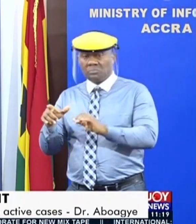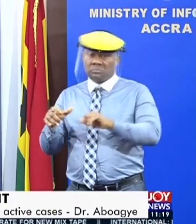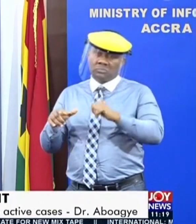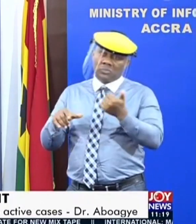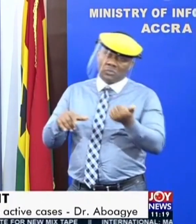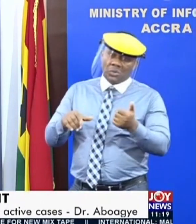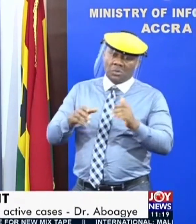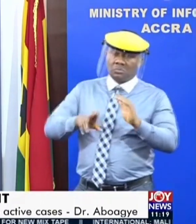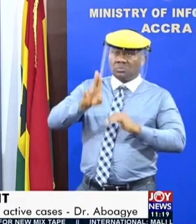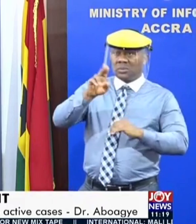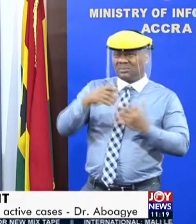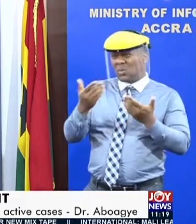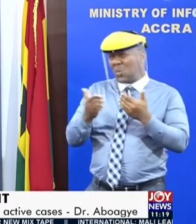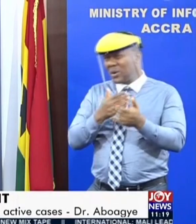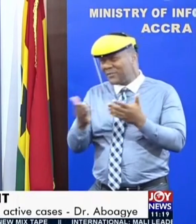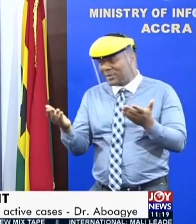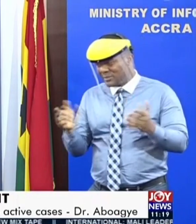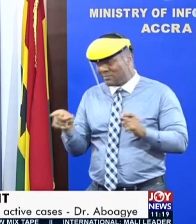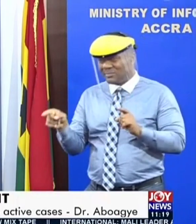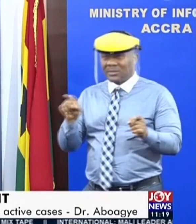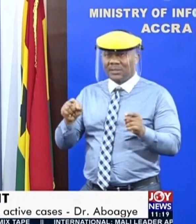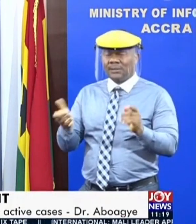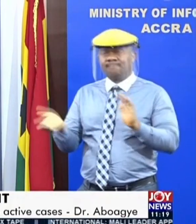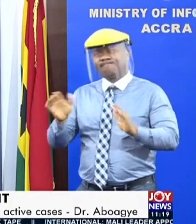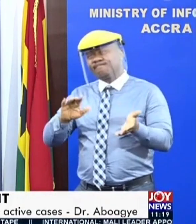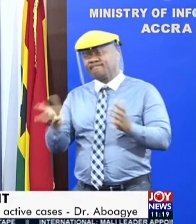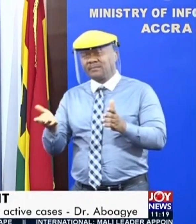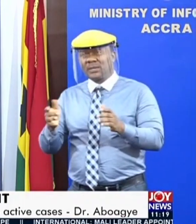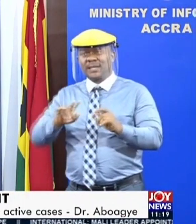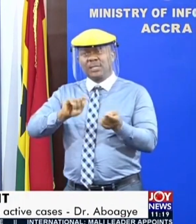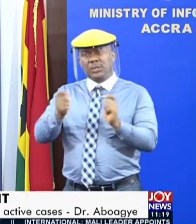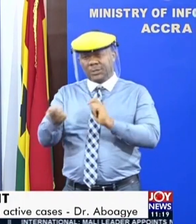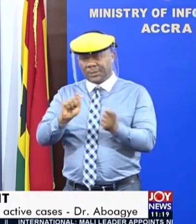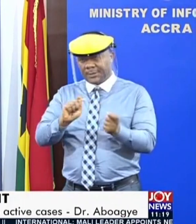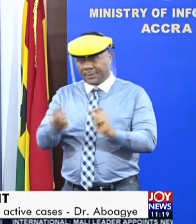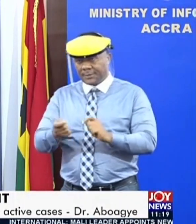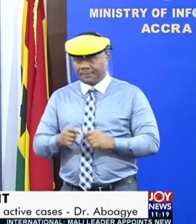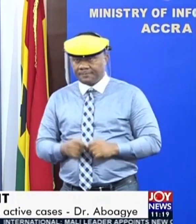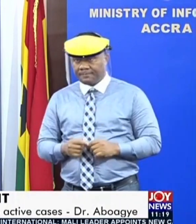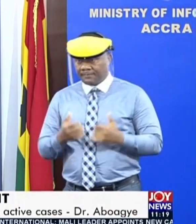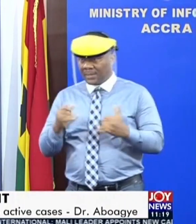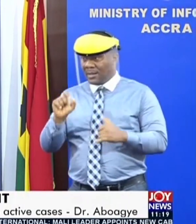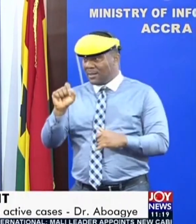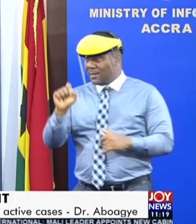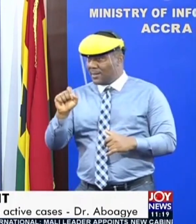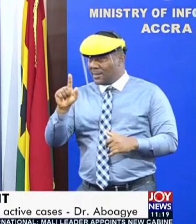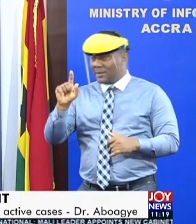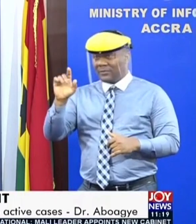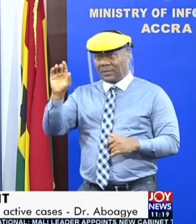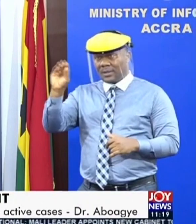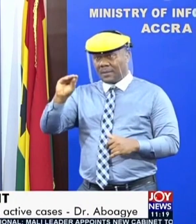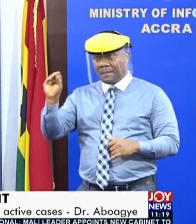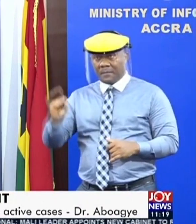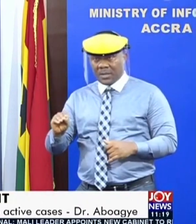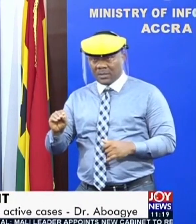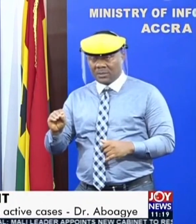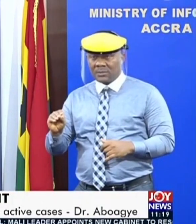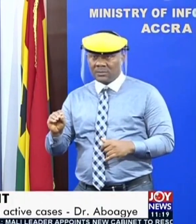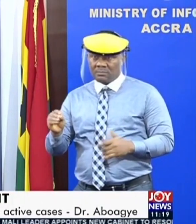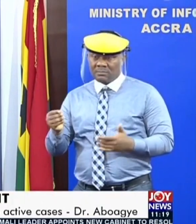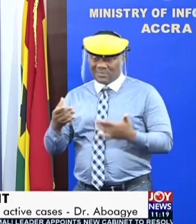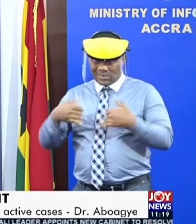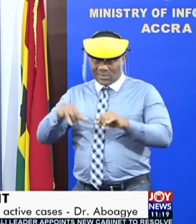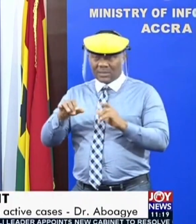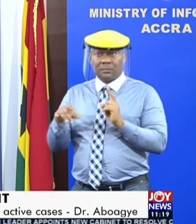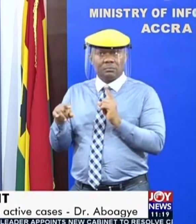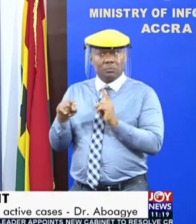case today, and that's what we should really focus on. And now we are doing about 11% of all our cases that are active.